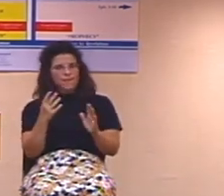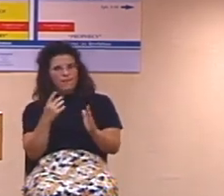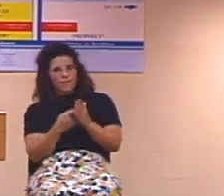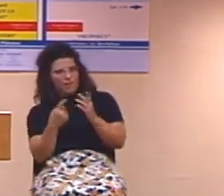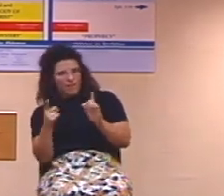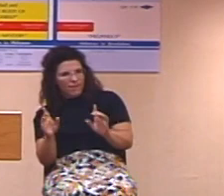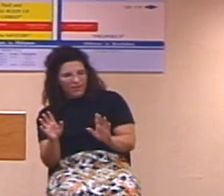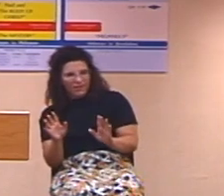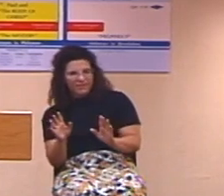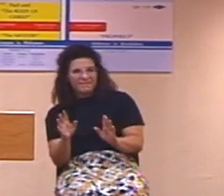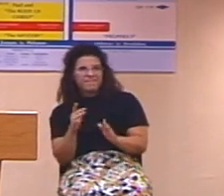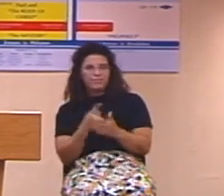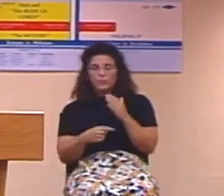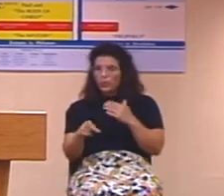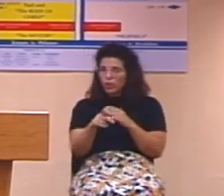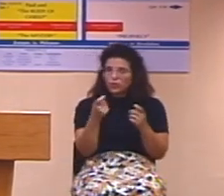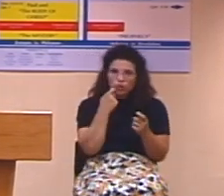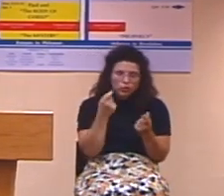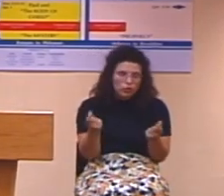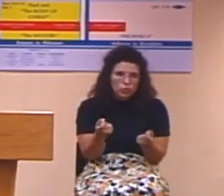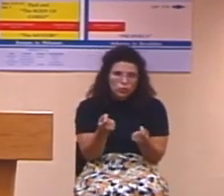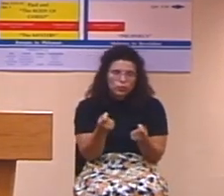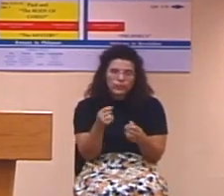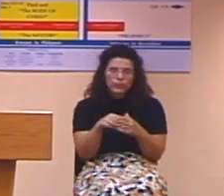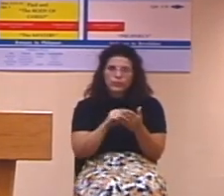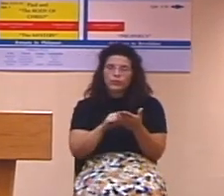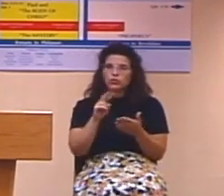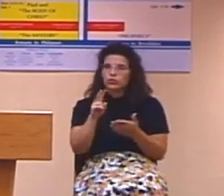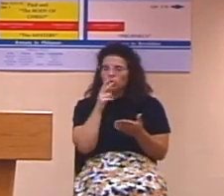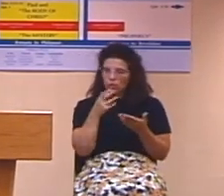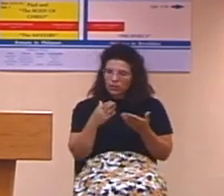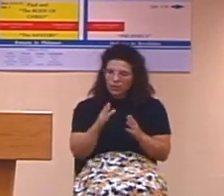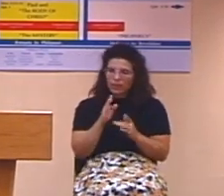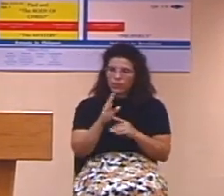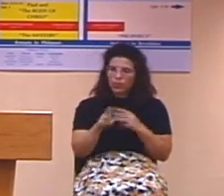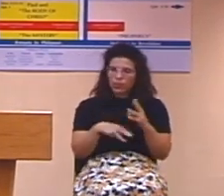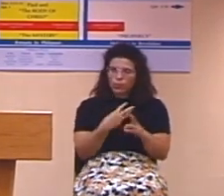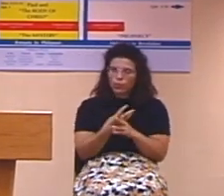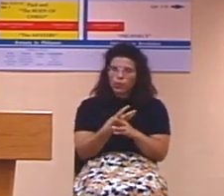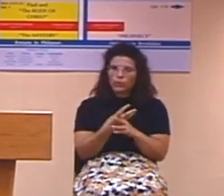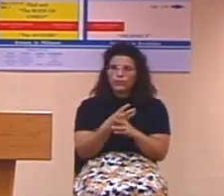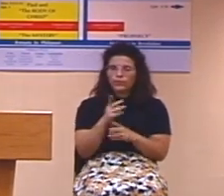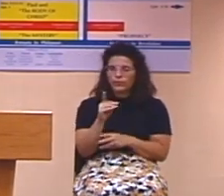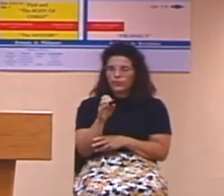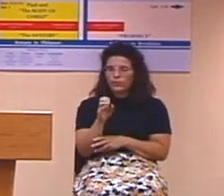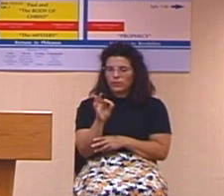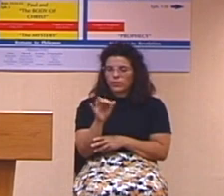happened there? What did Paul just do in verse 2? Don't let the world define you.